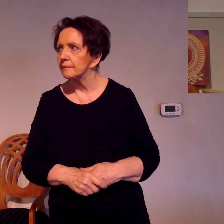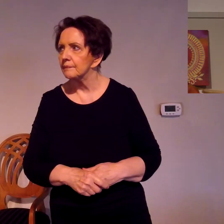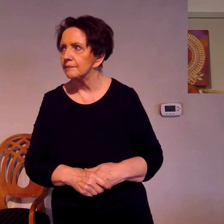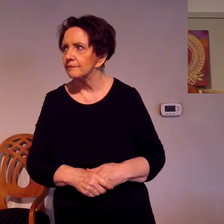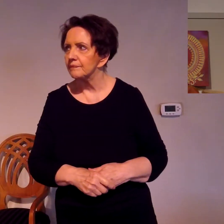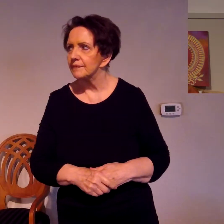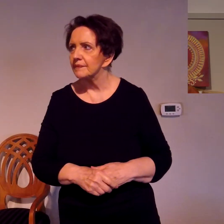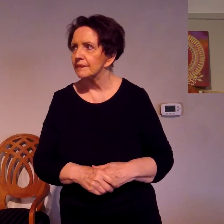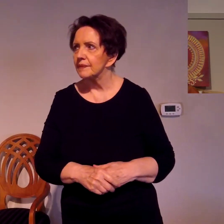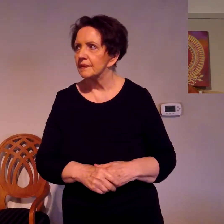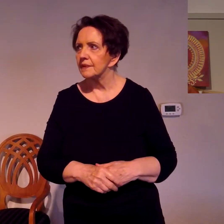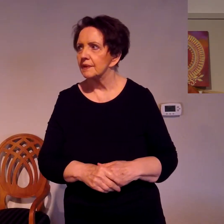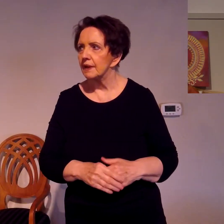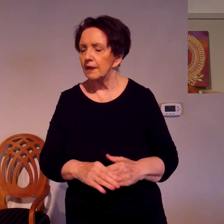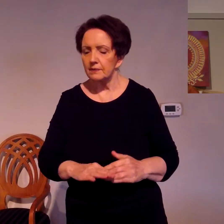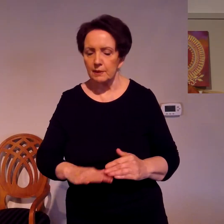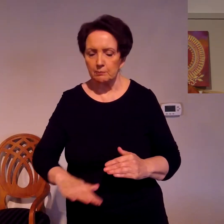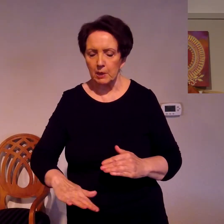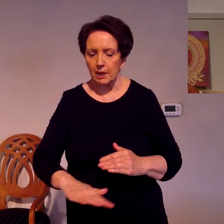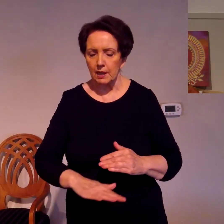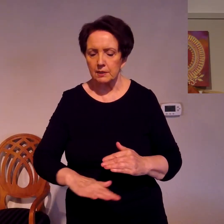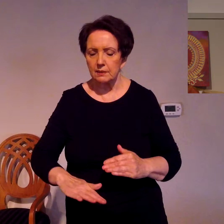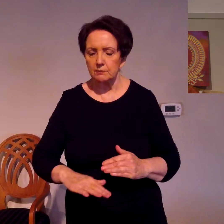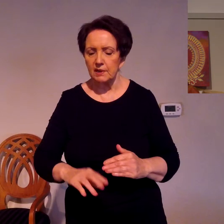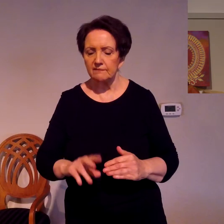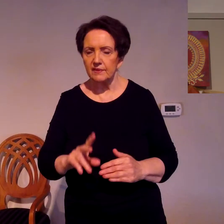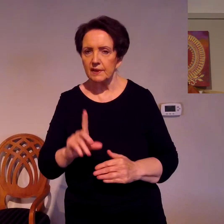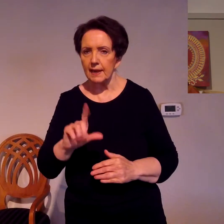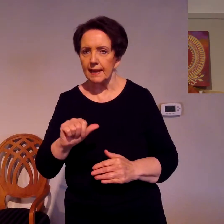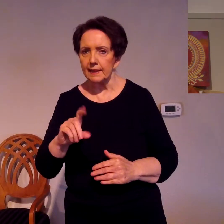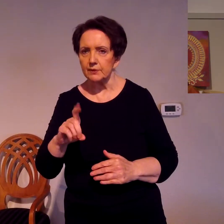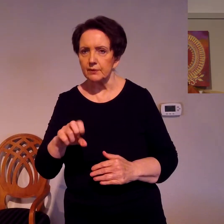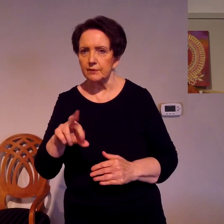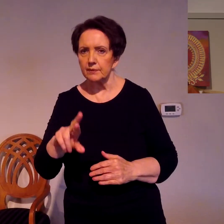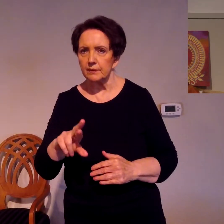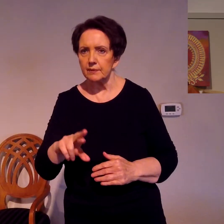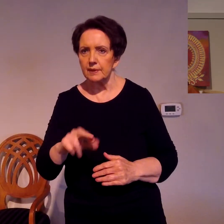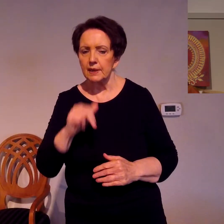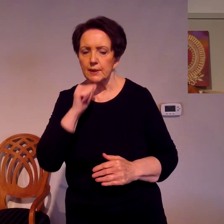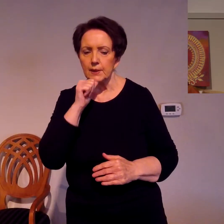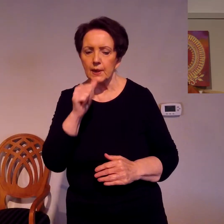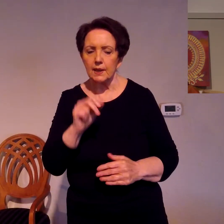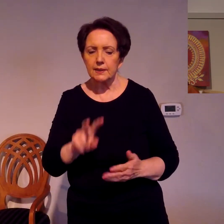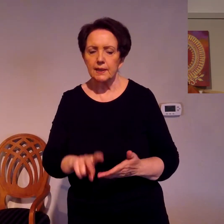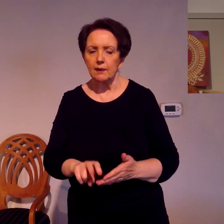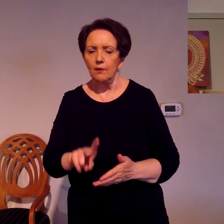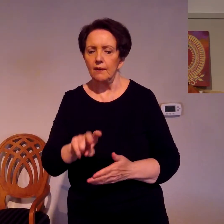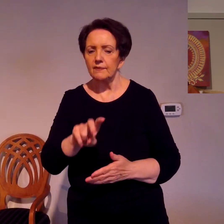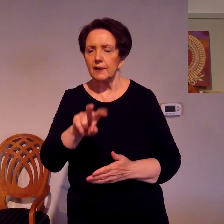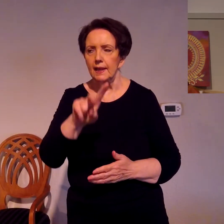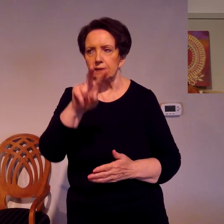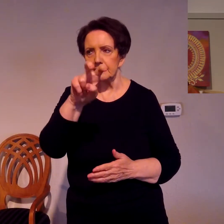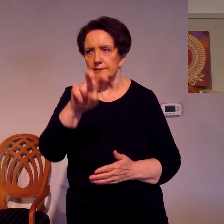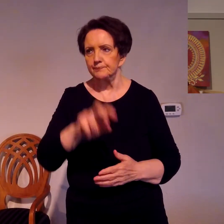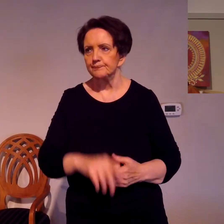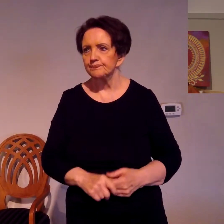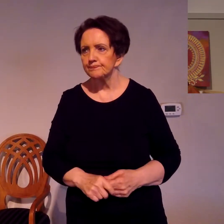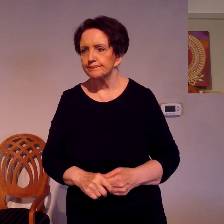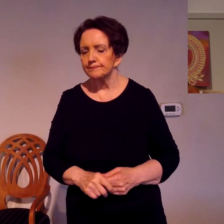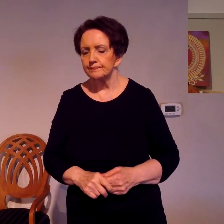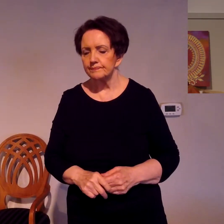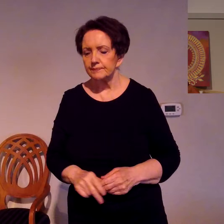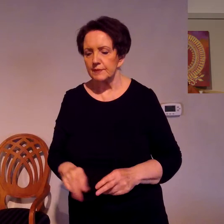At the very bottom of the ladder. To not get on the ladder at the first place.